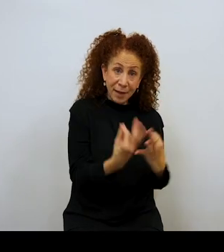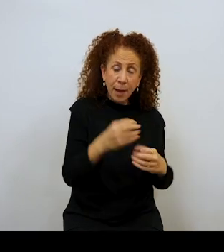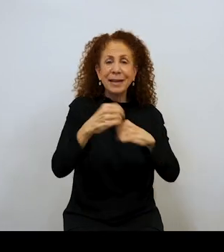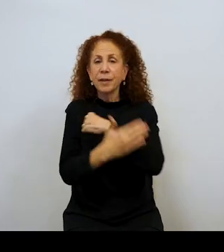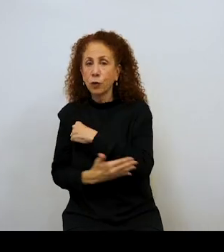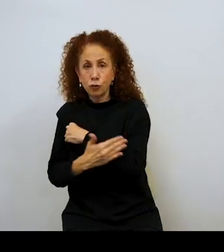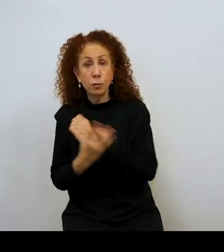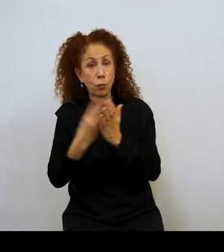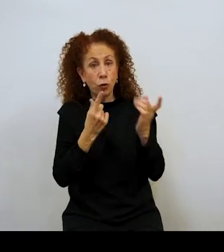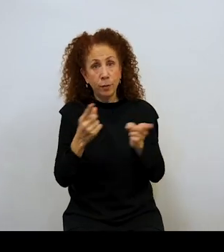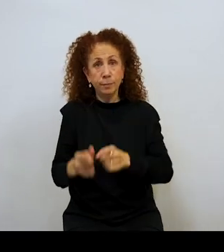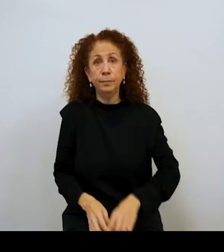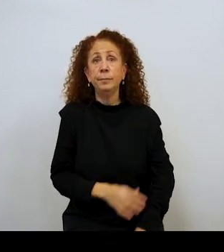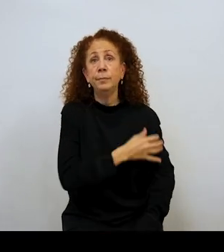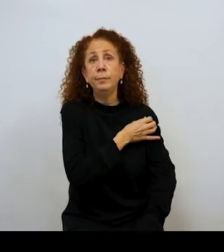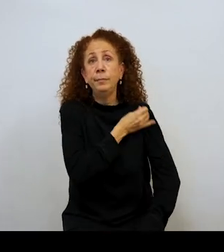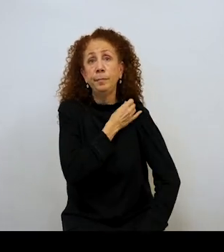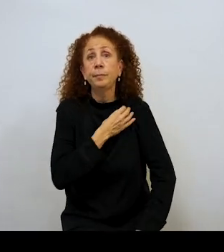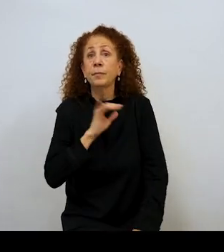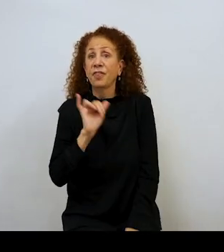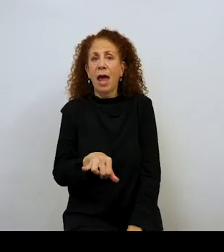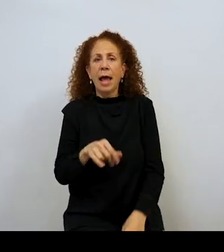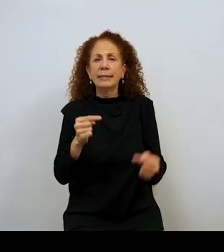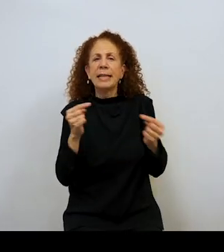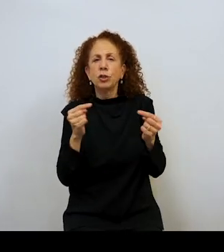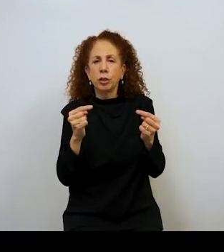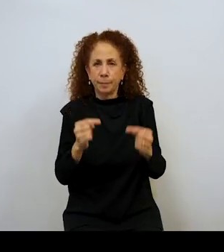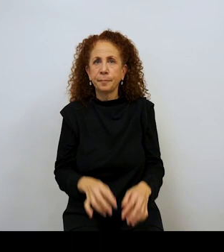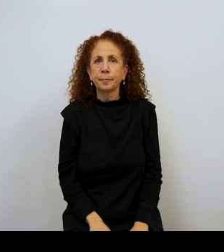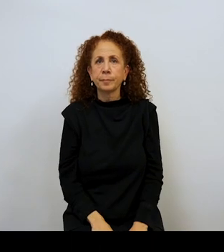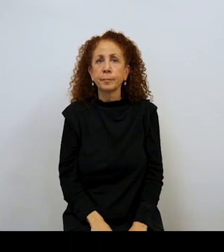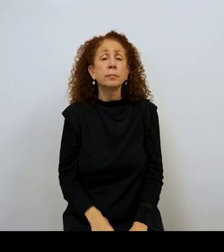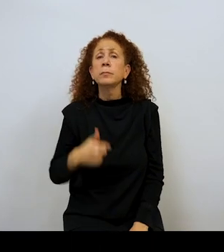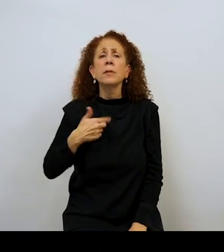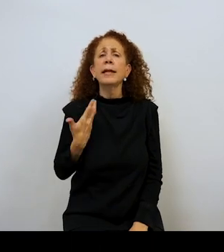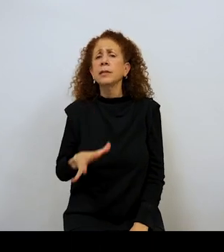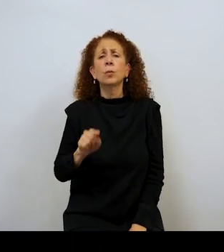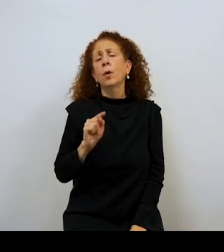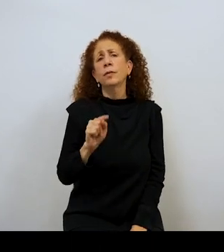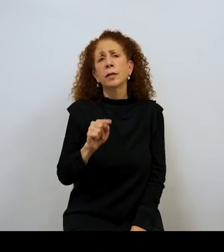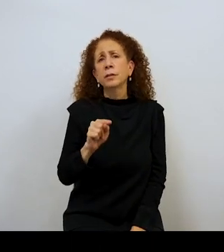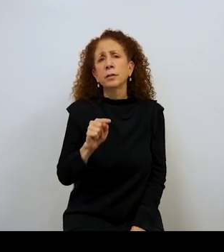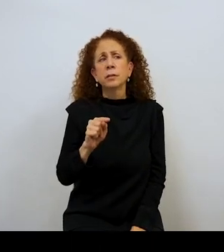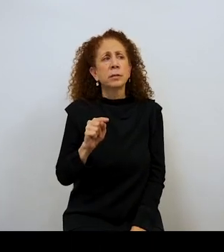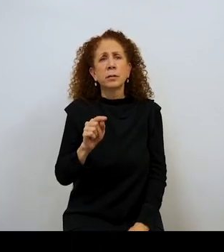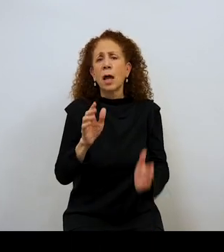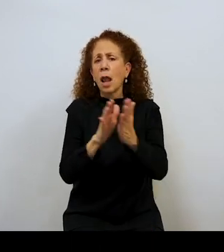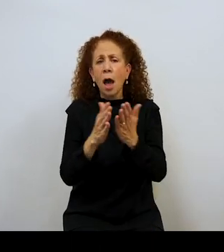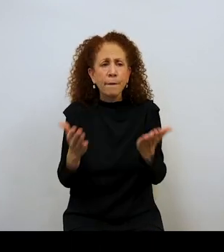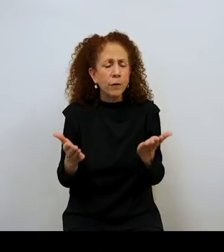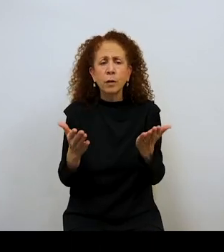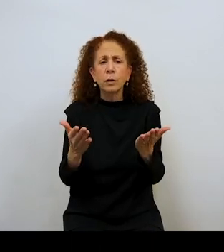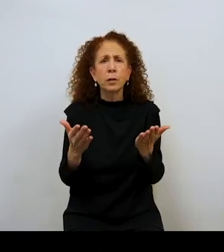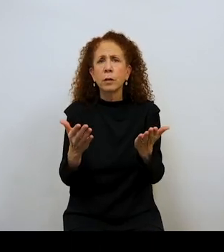country. So that sort of tension in there. Because I did want it to be a novel that is